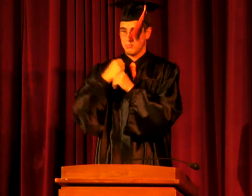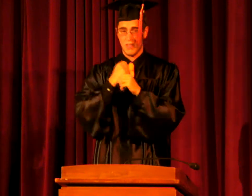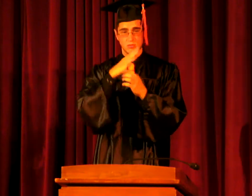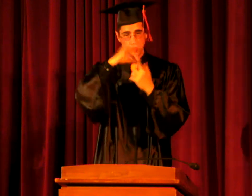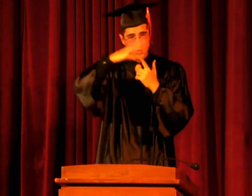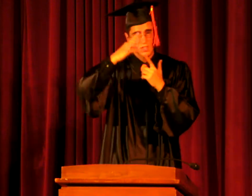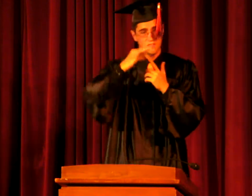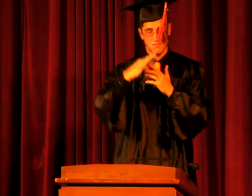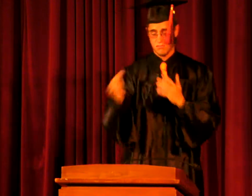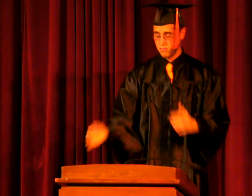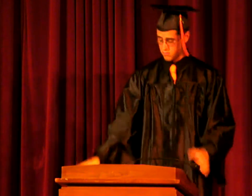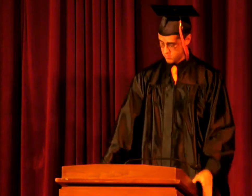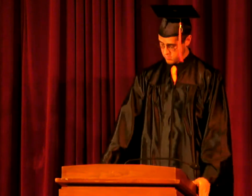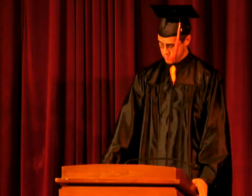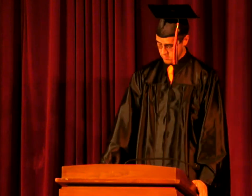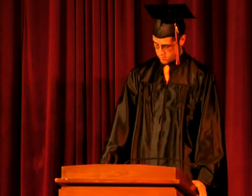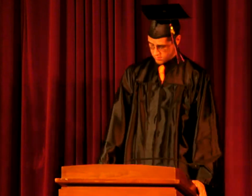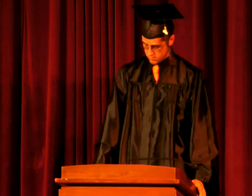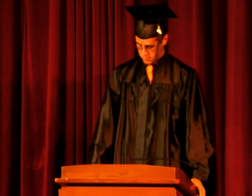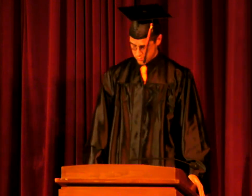We'll become responsible for making our own choices.